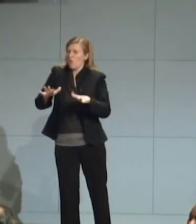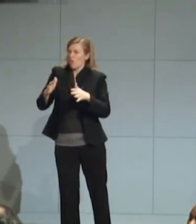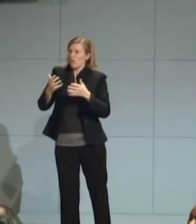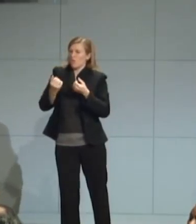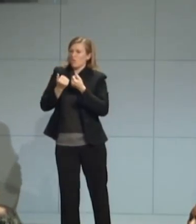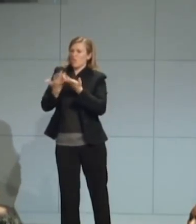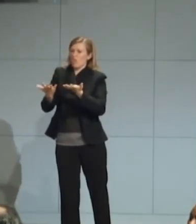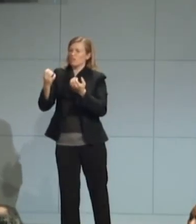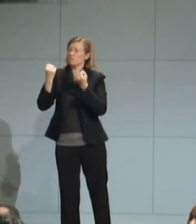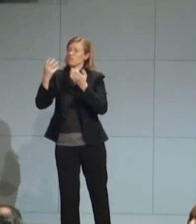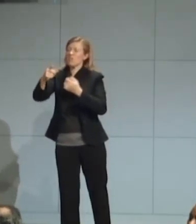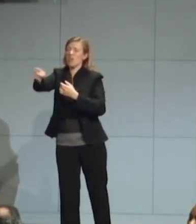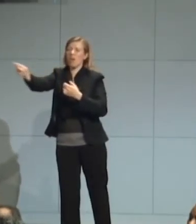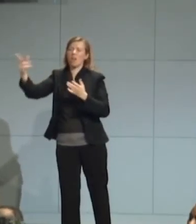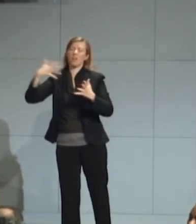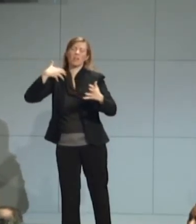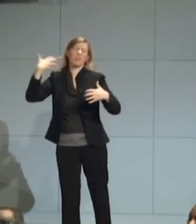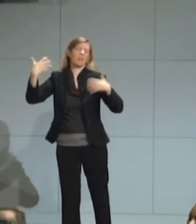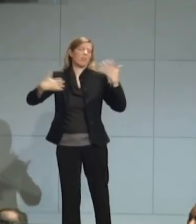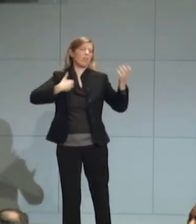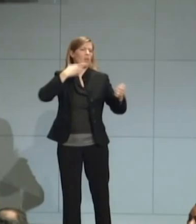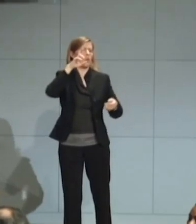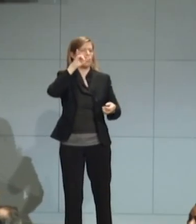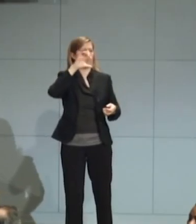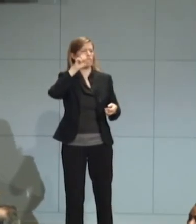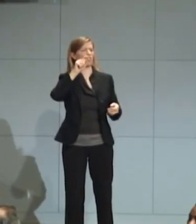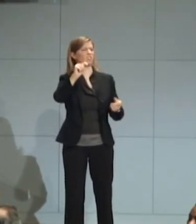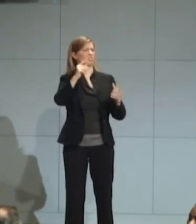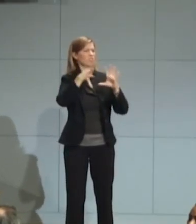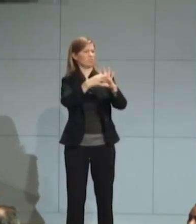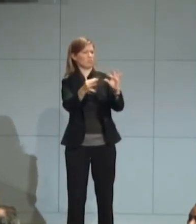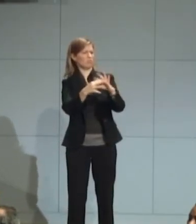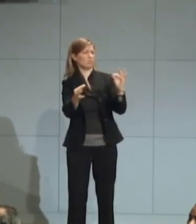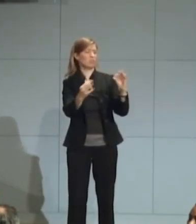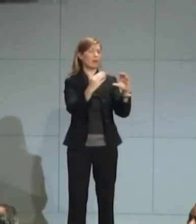that because they did it too. The second aspect of